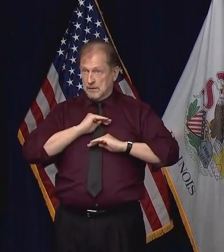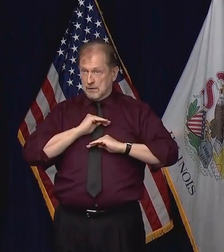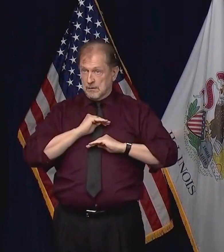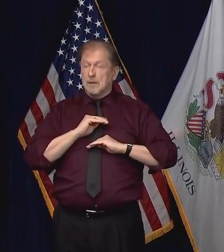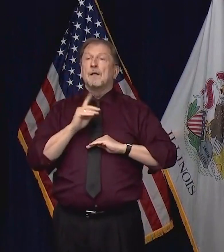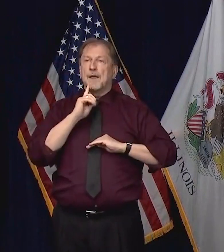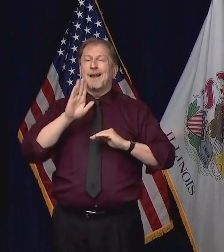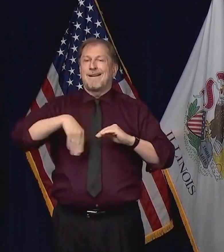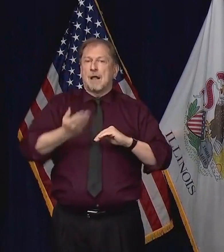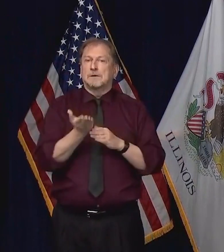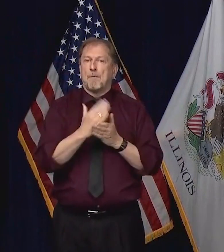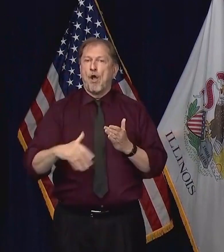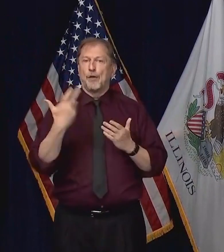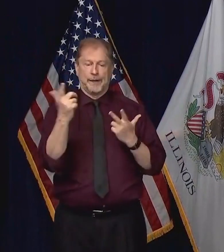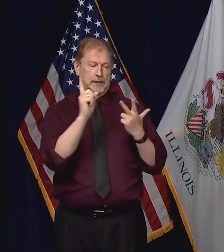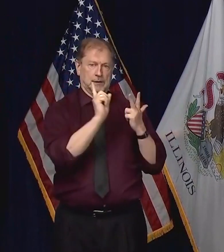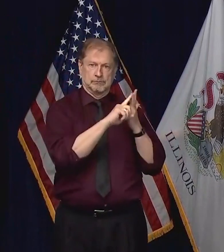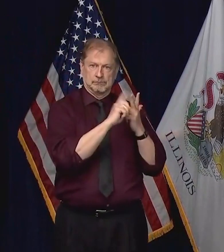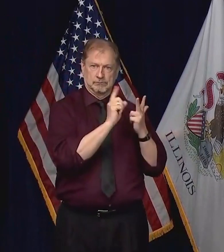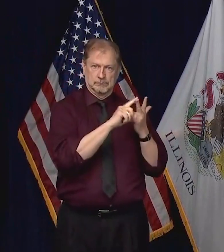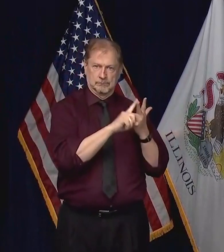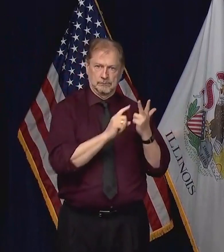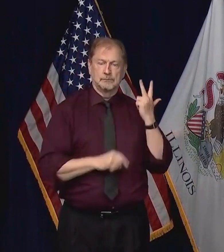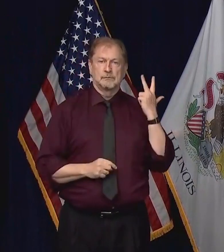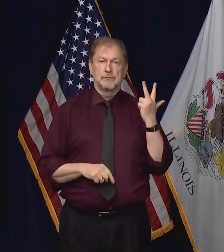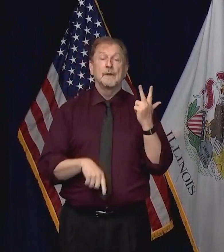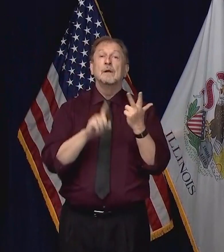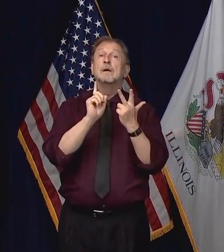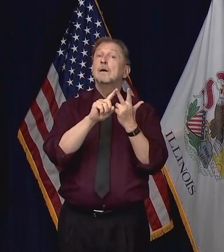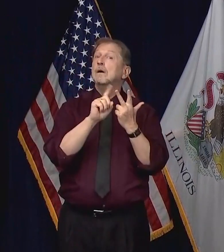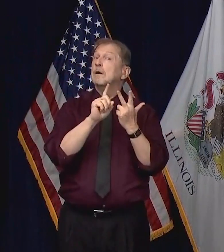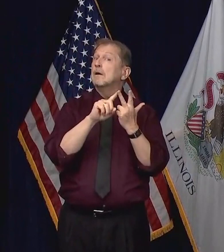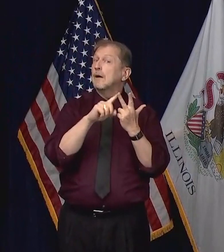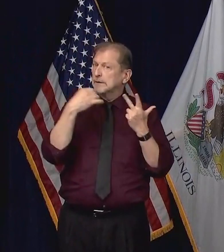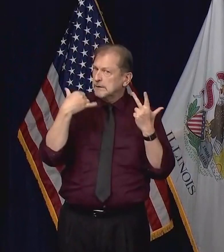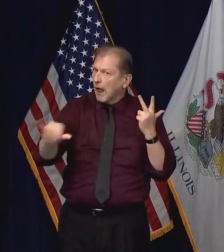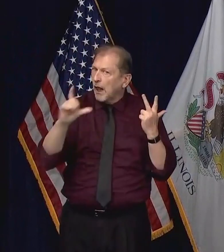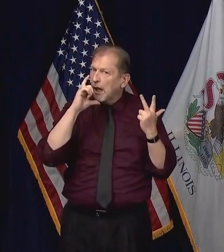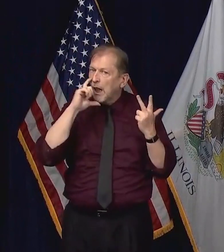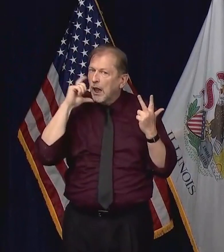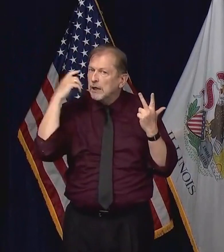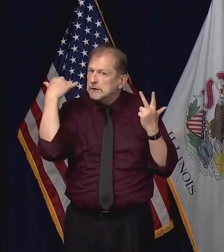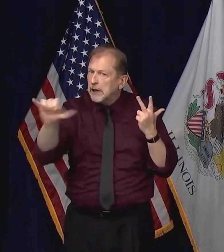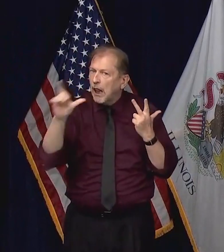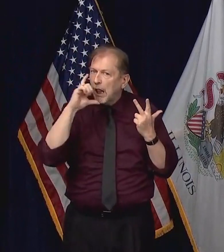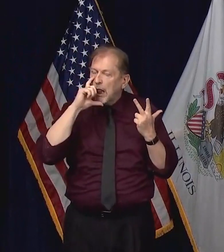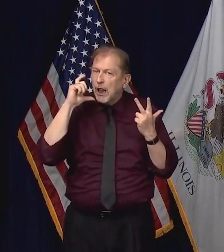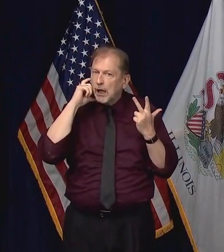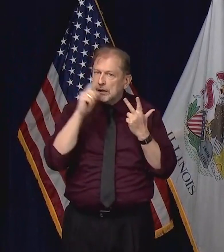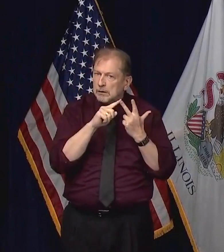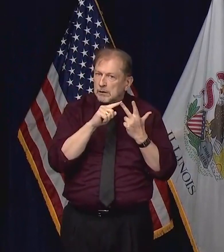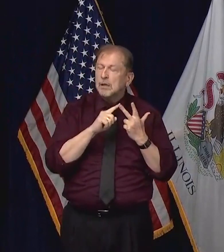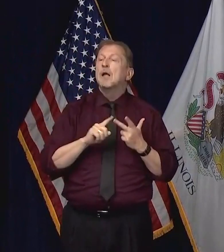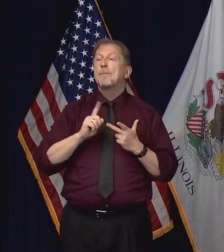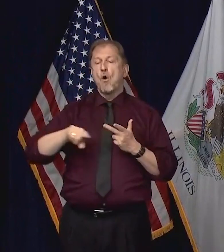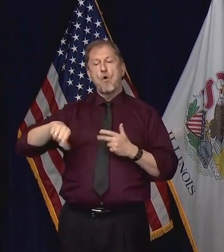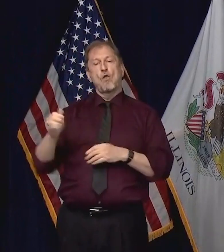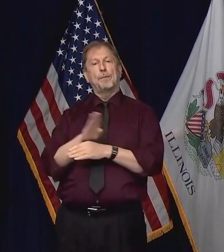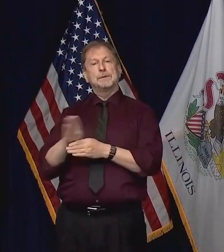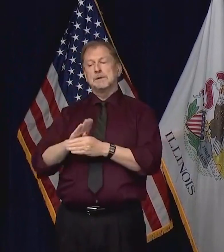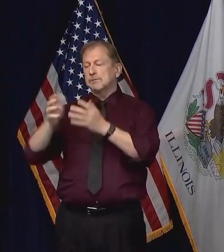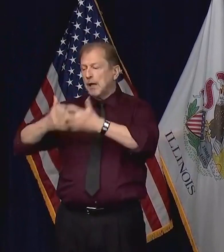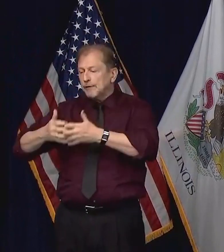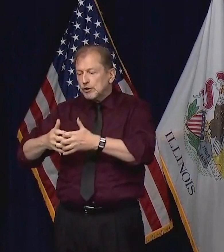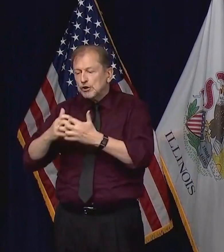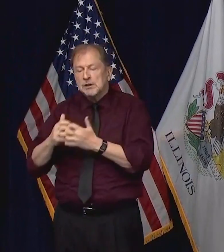three. At that point, with face coverings as the norm, non-essential manufacturing and other non-essential